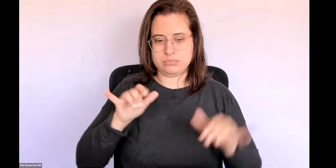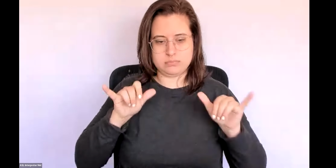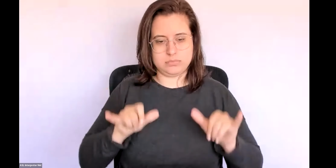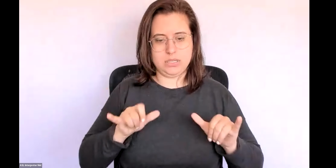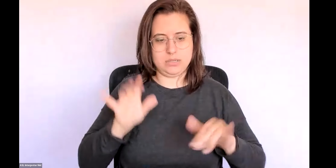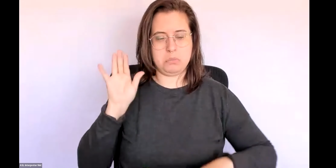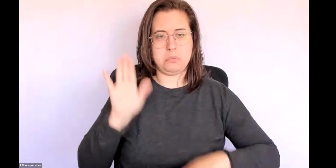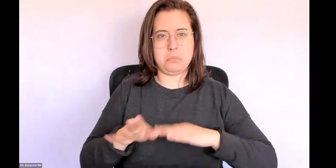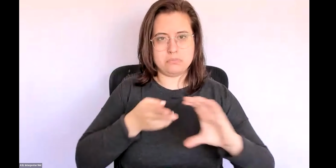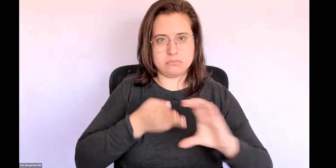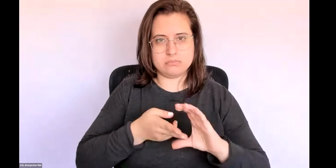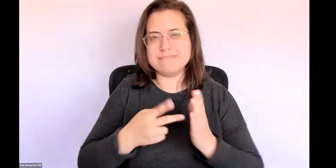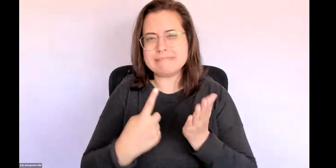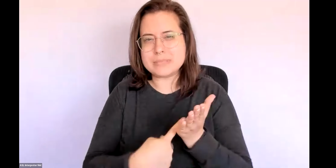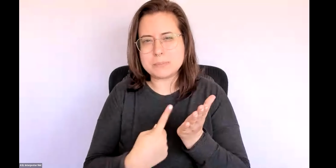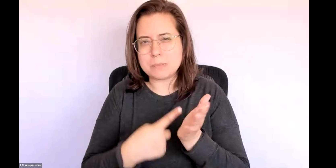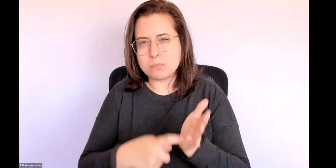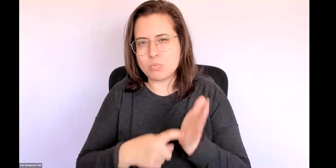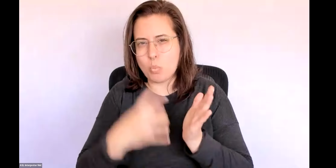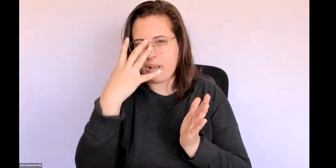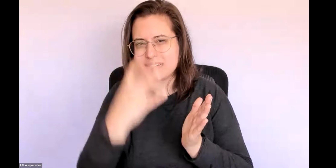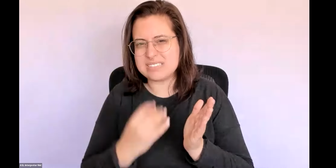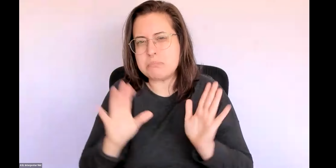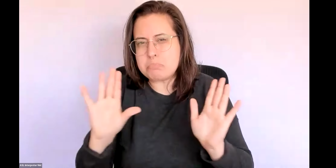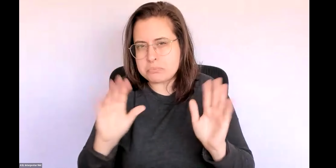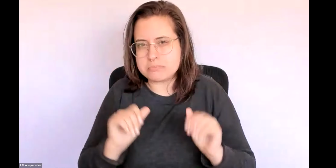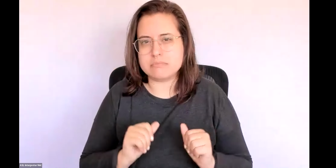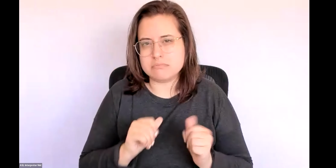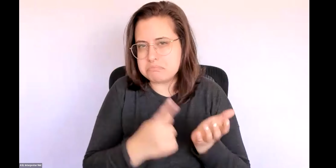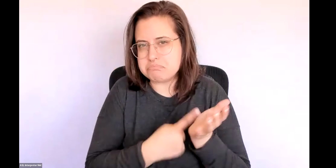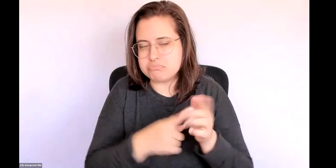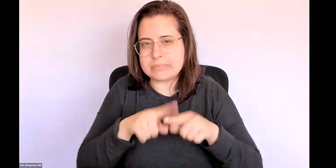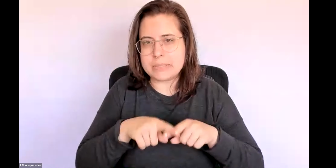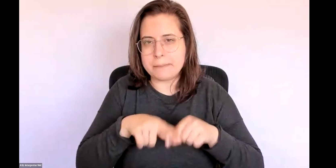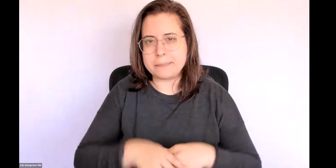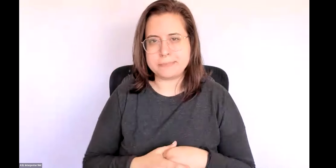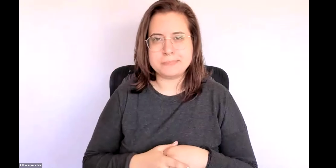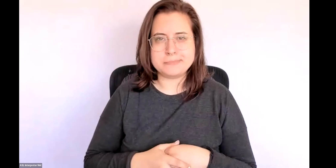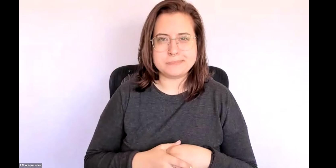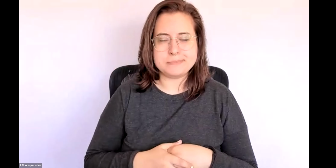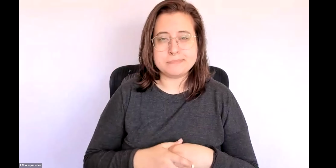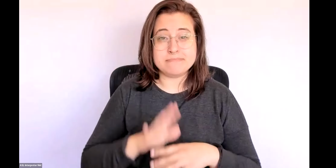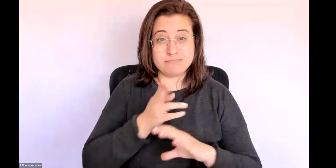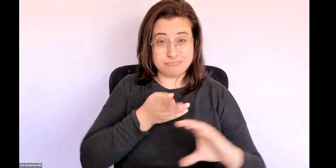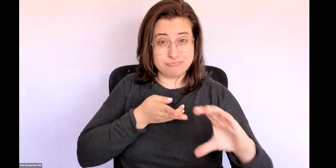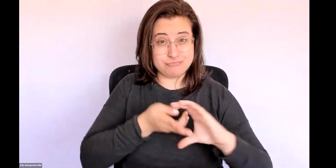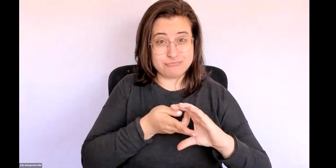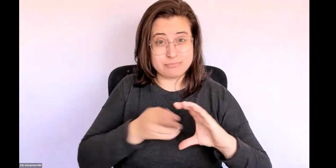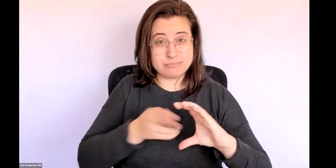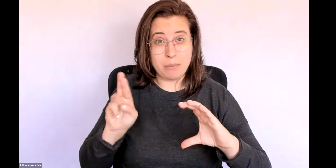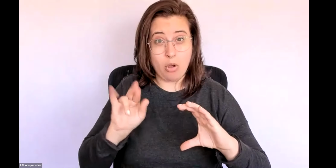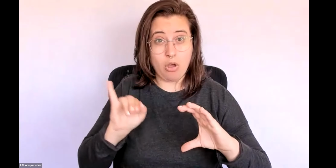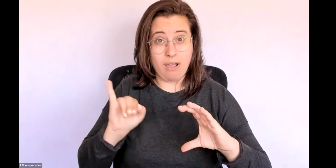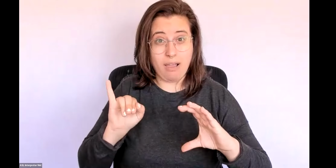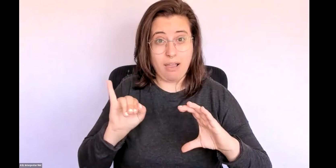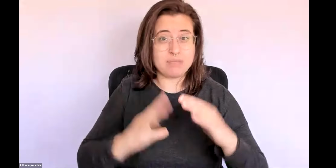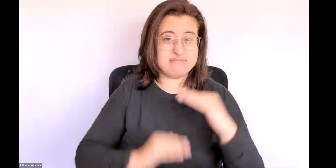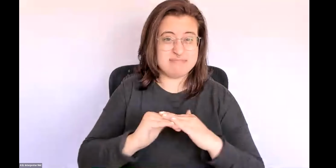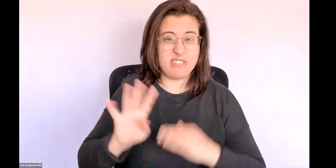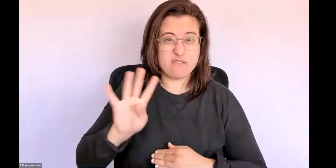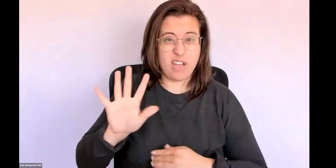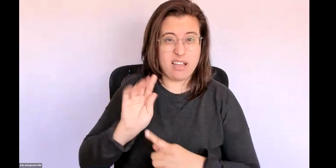require sedation to complete the study. This exam can take up to 45 minutes.